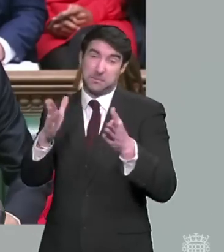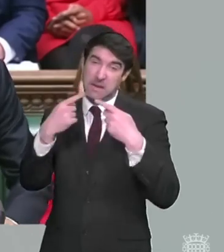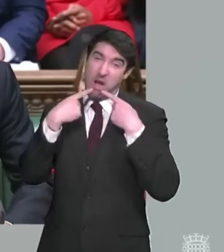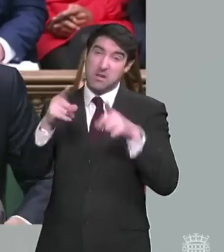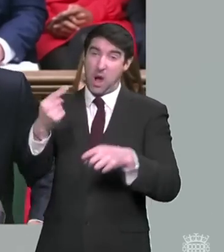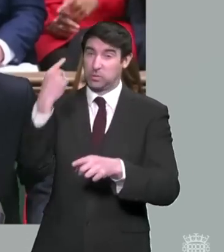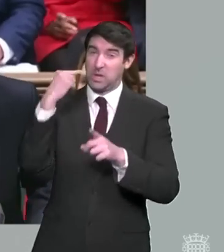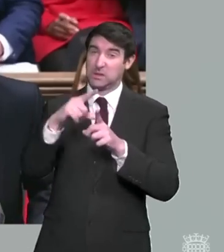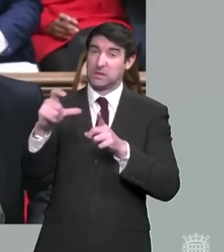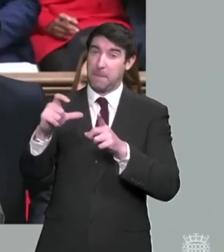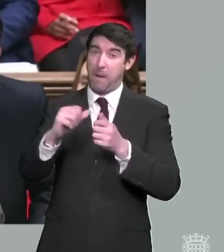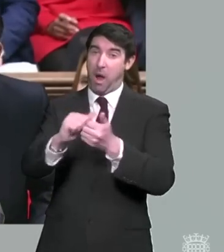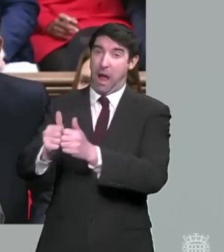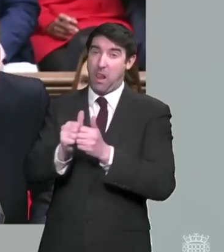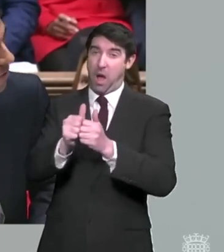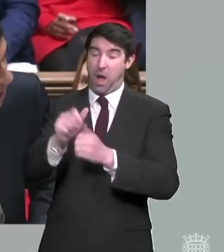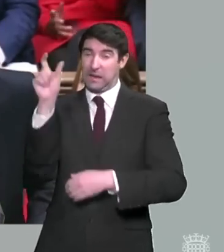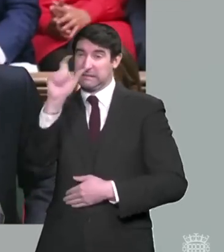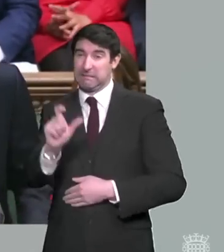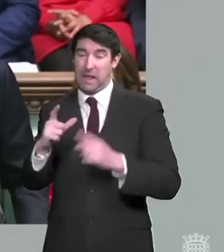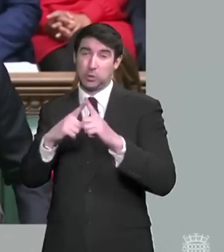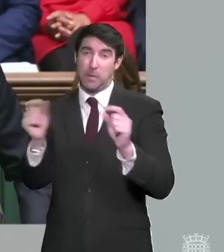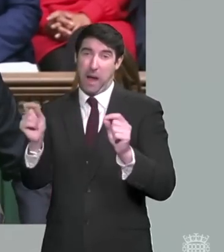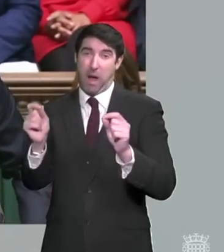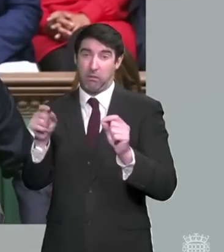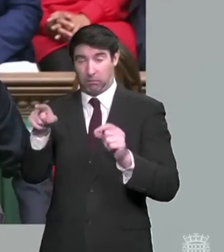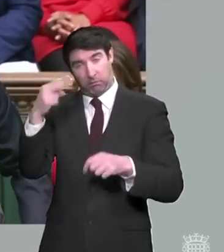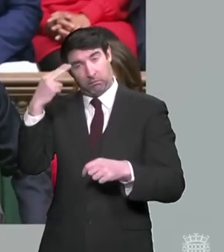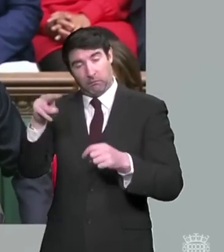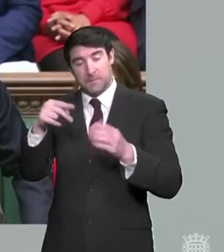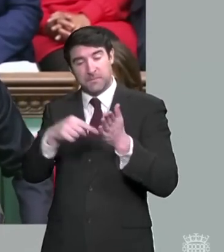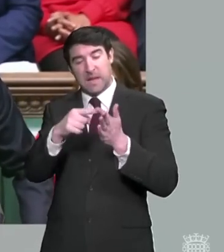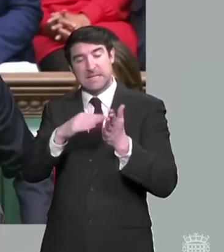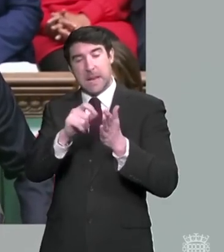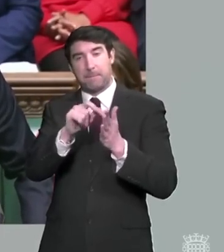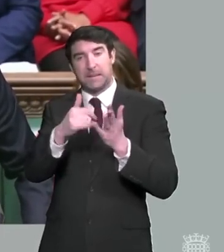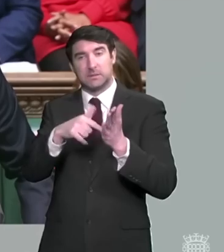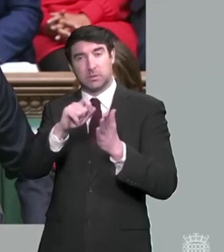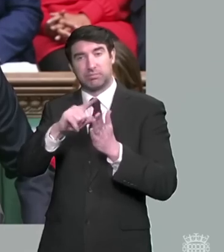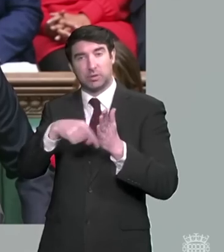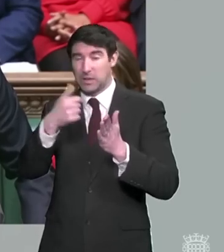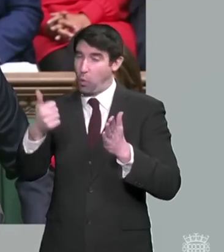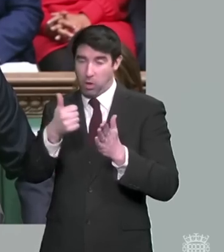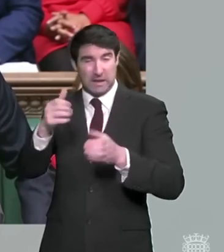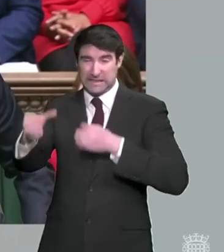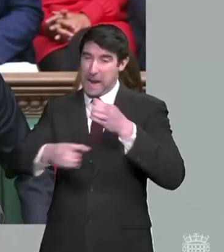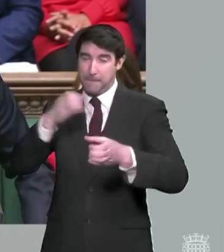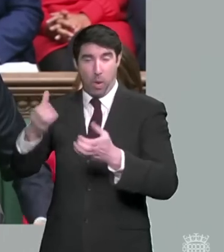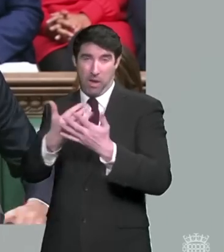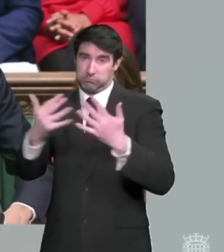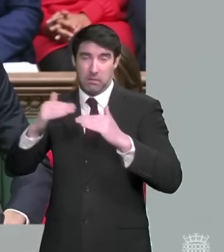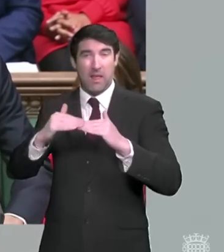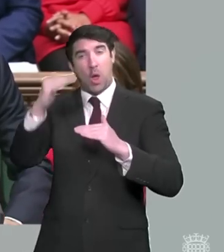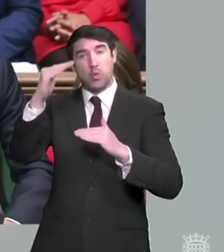December. Team Tempest partners already employ 2,500 people in the UK, with over 1,200 in the North West. And as we